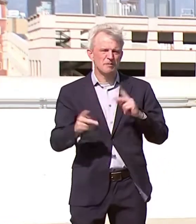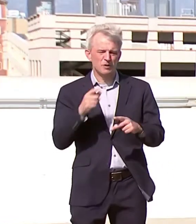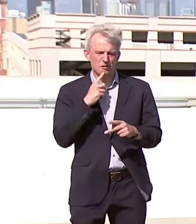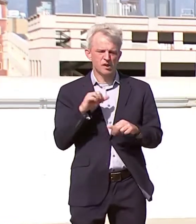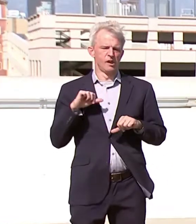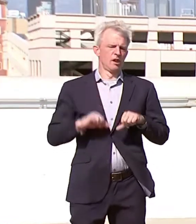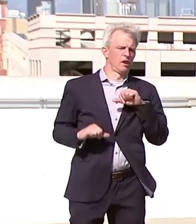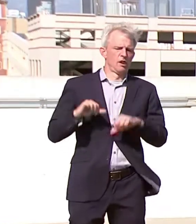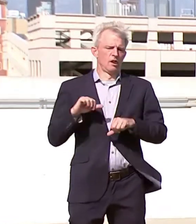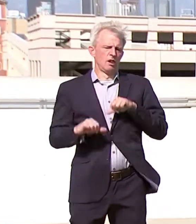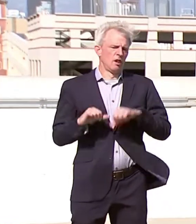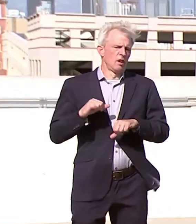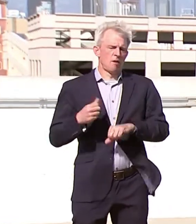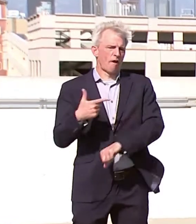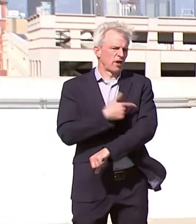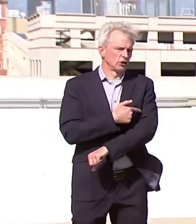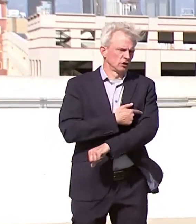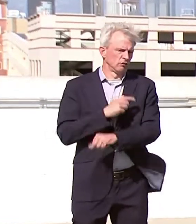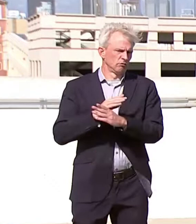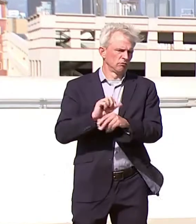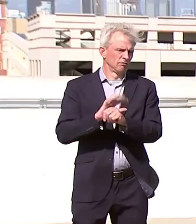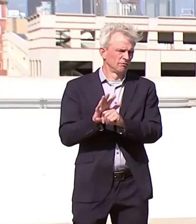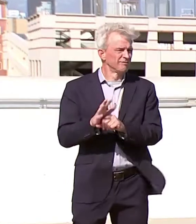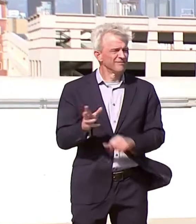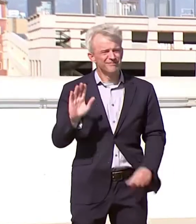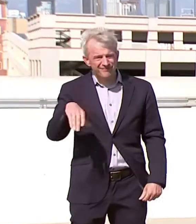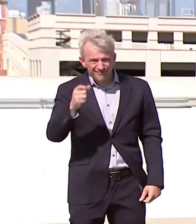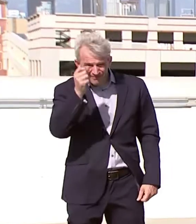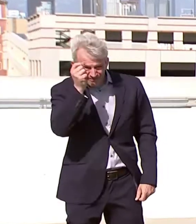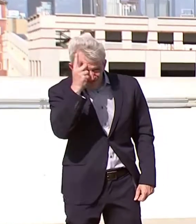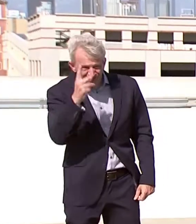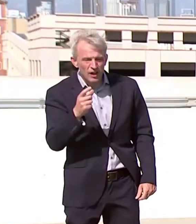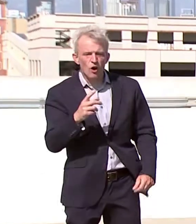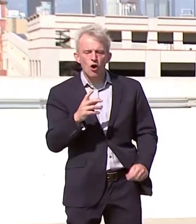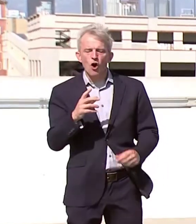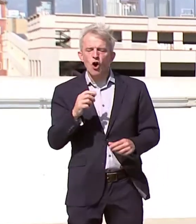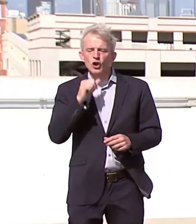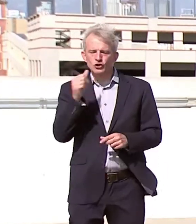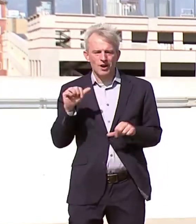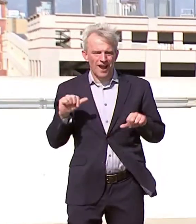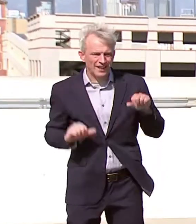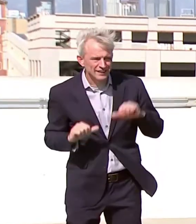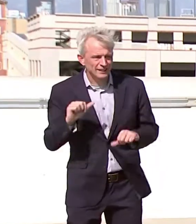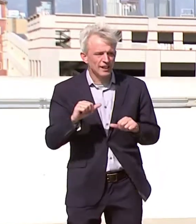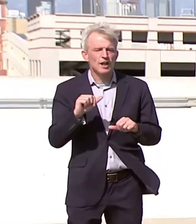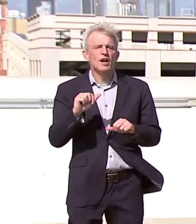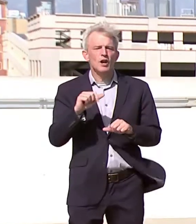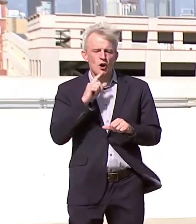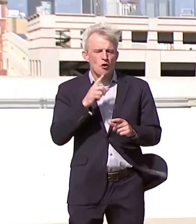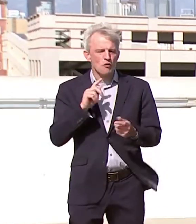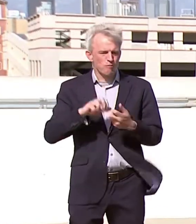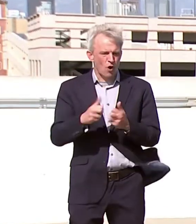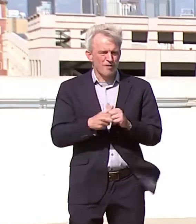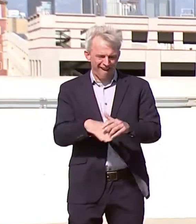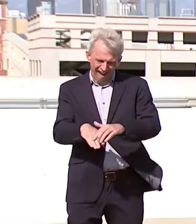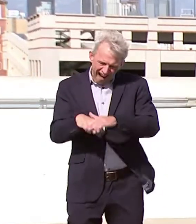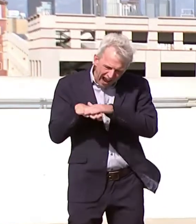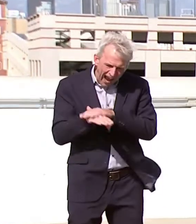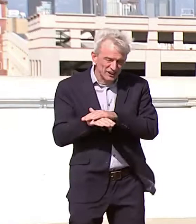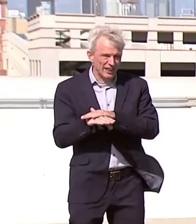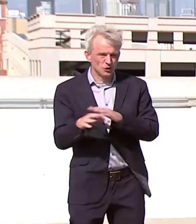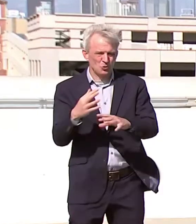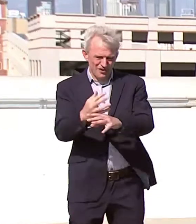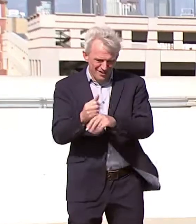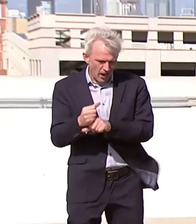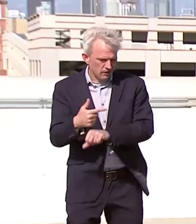want to dispel that myth right now. It's about access to the vaccine, and that's why being here at USC, that's